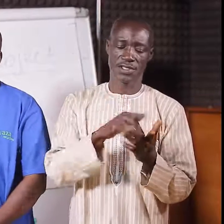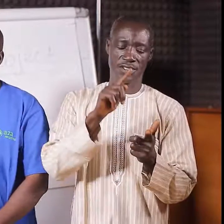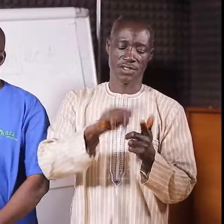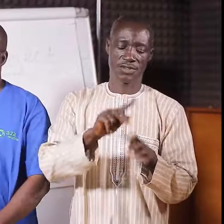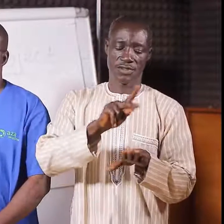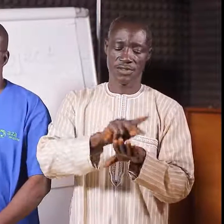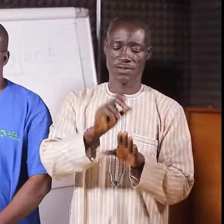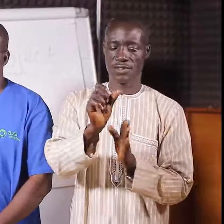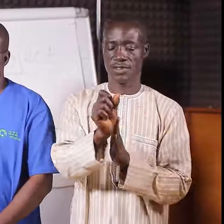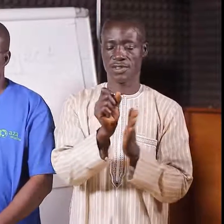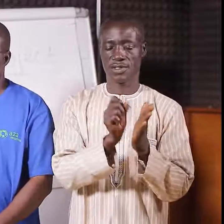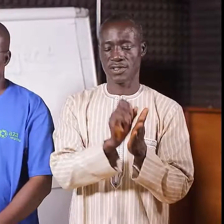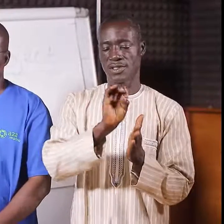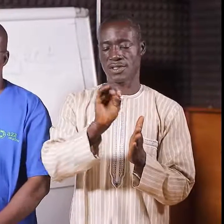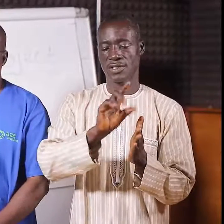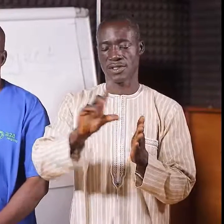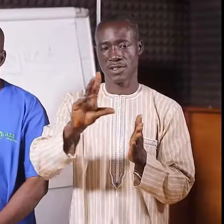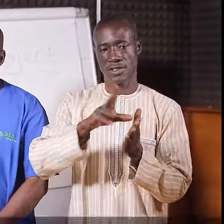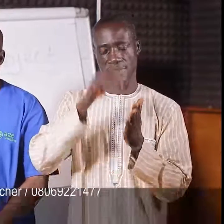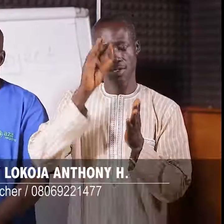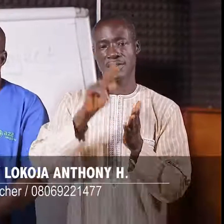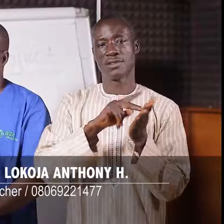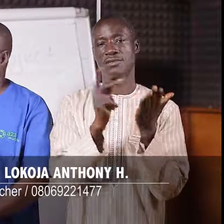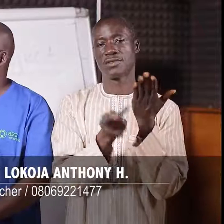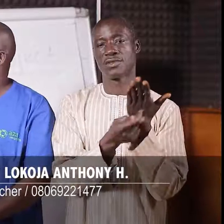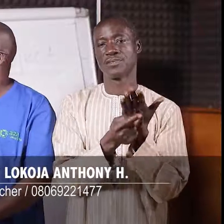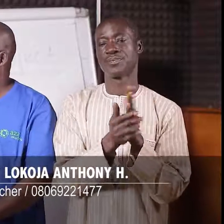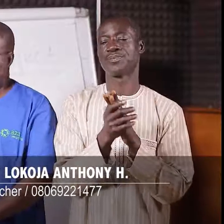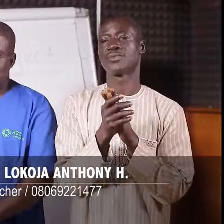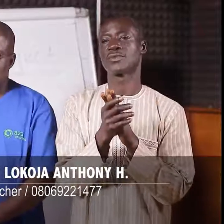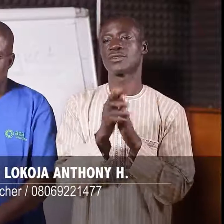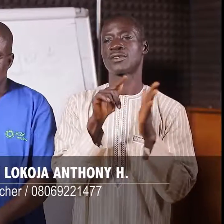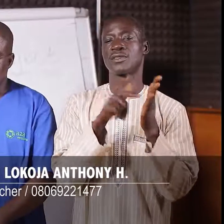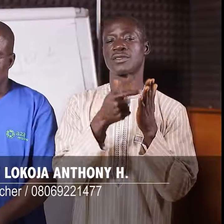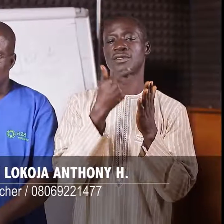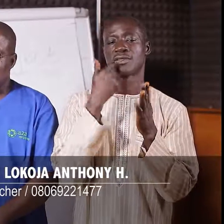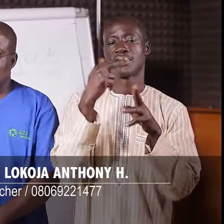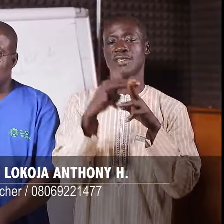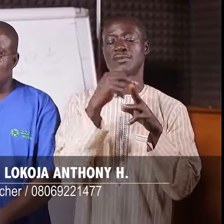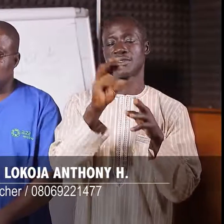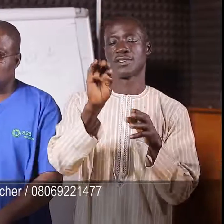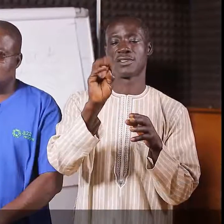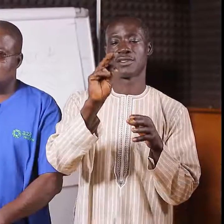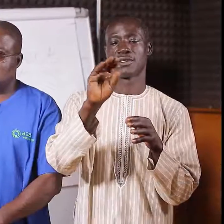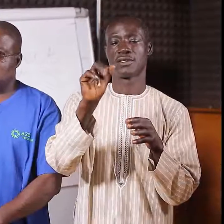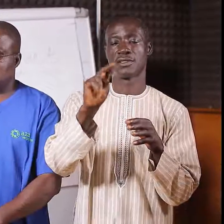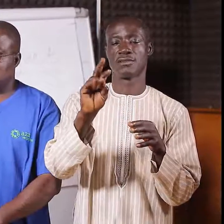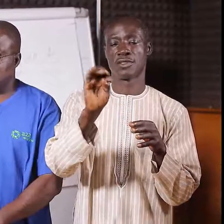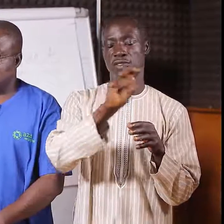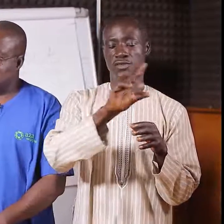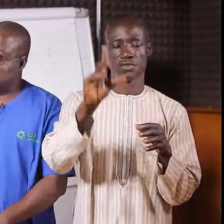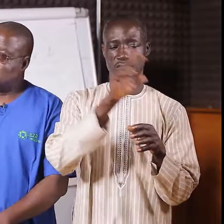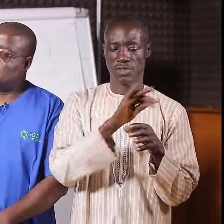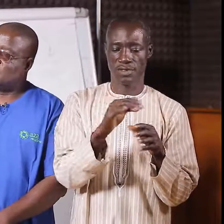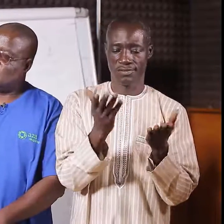State e-learning programs. This is Mr. Emmanuel here to teach